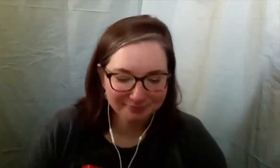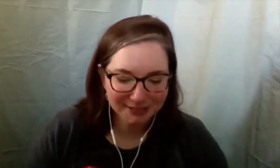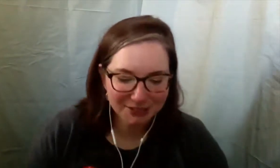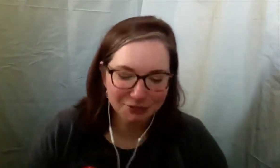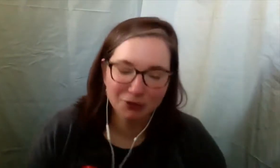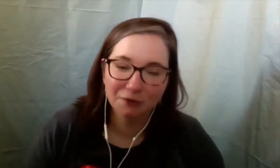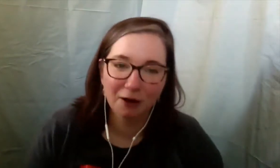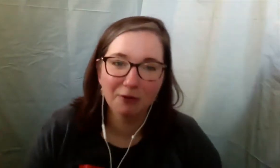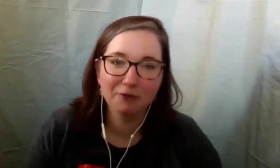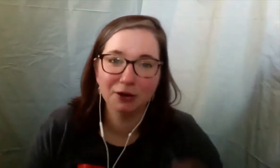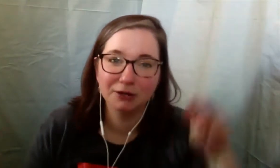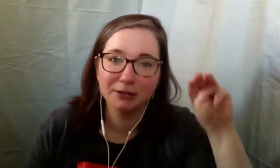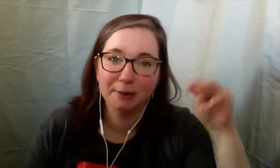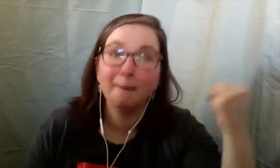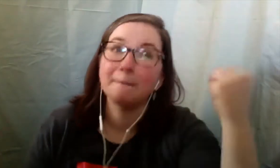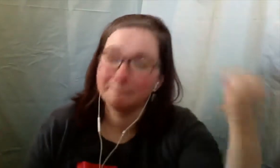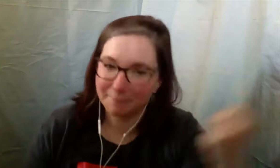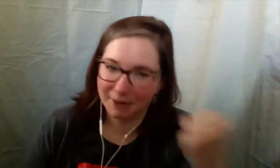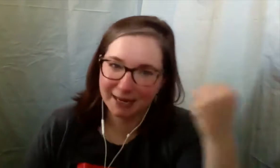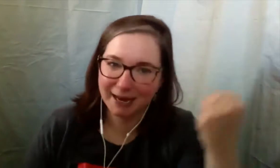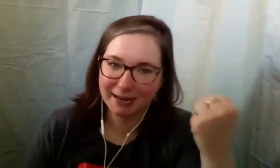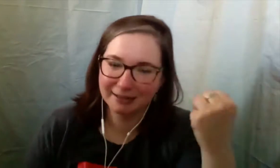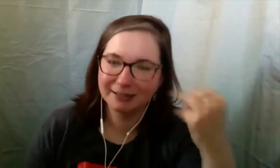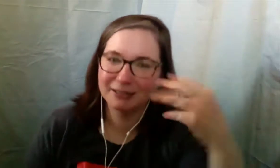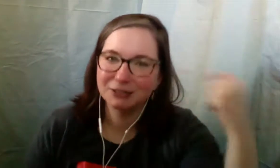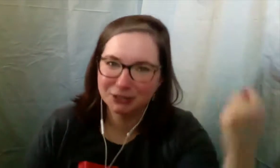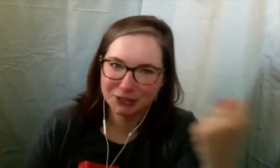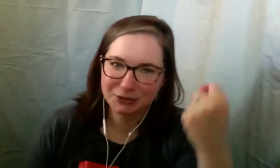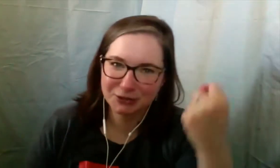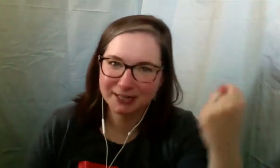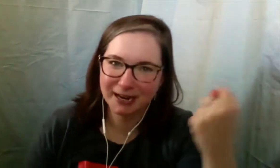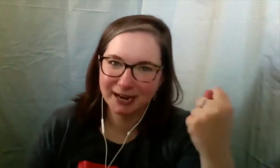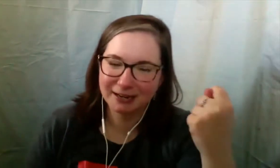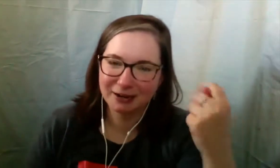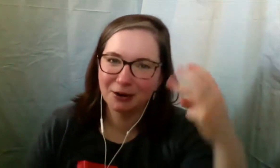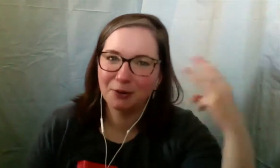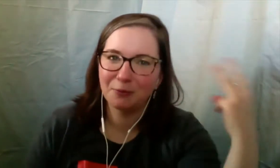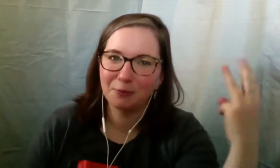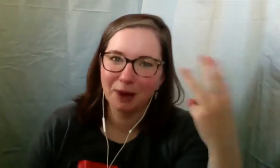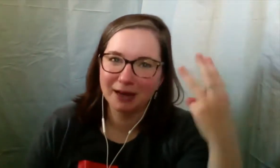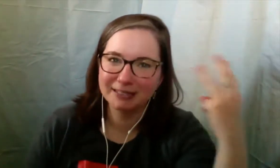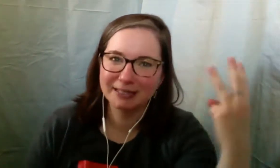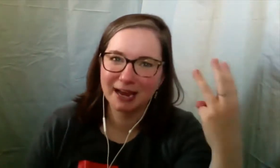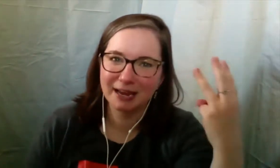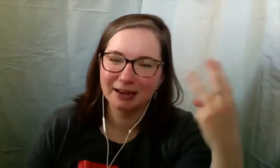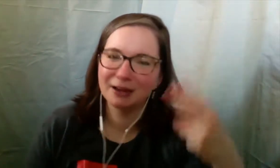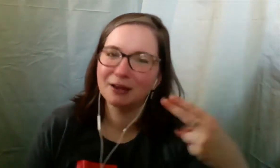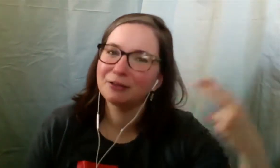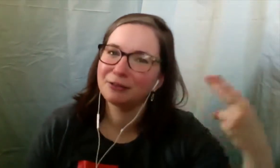So far we've learned Monday, Tuesday, Wednesday,